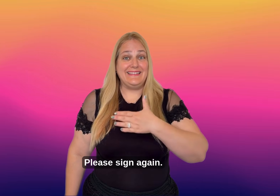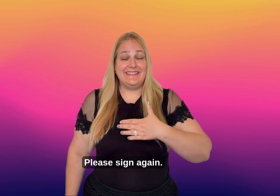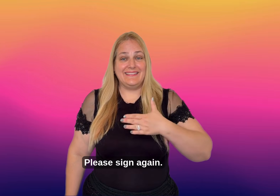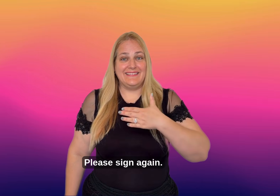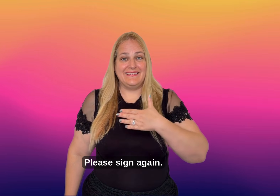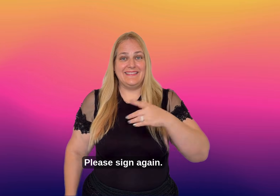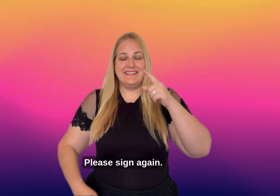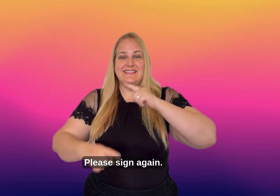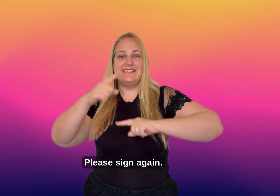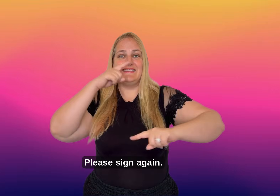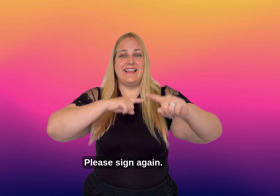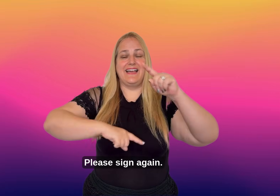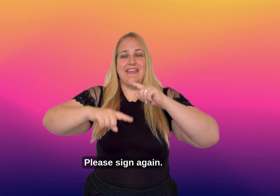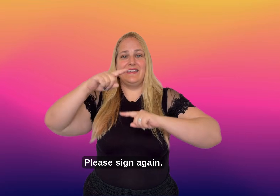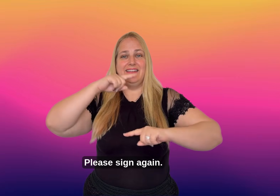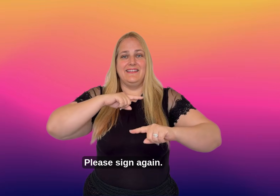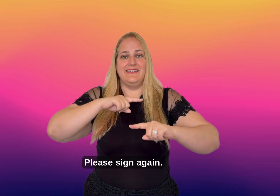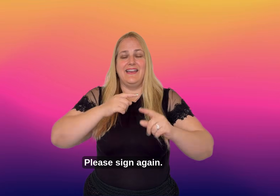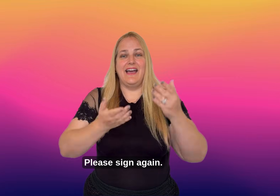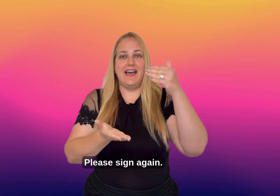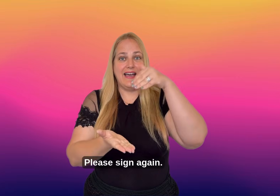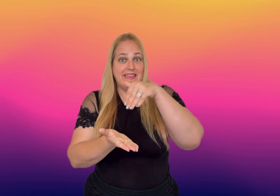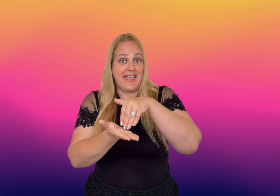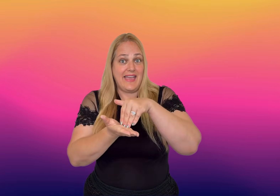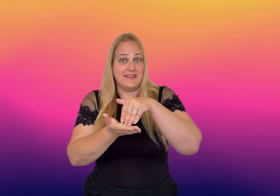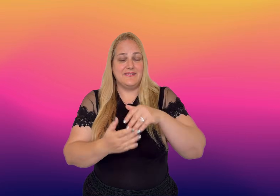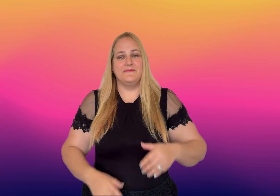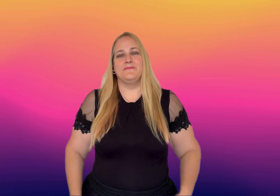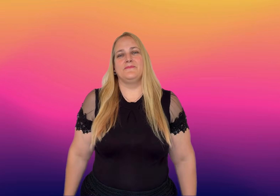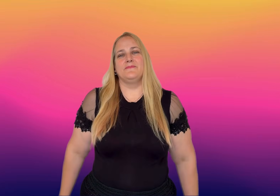Please, sign, again.